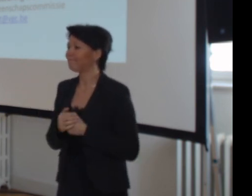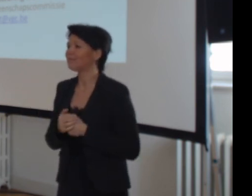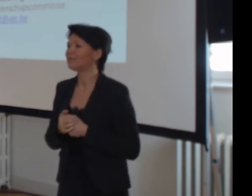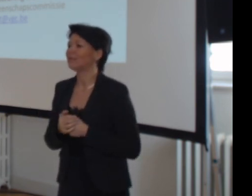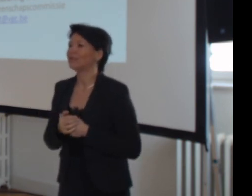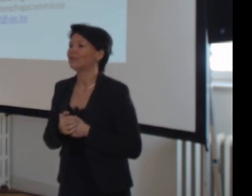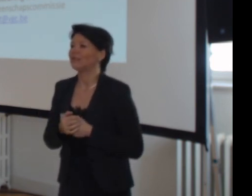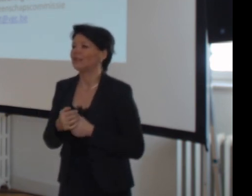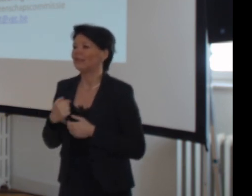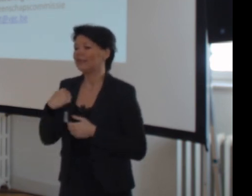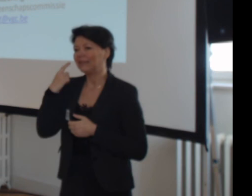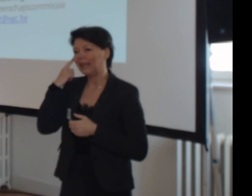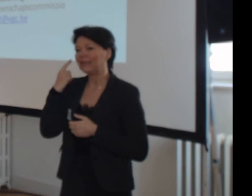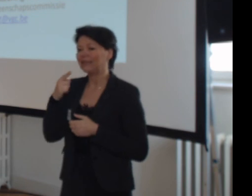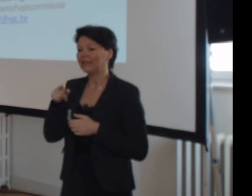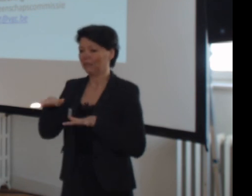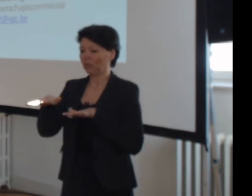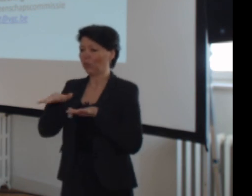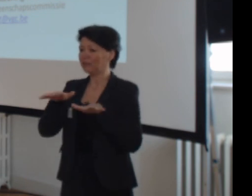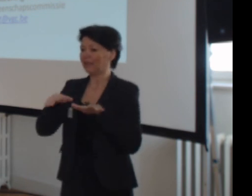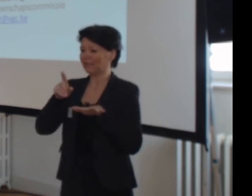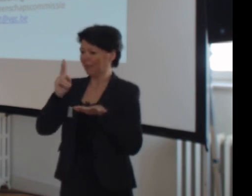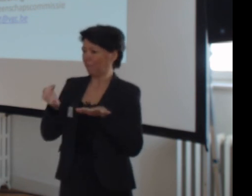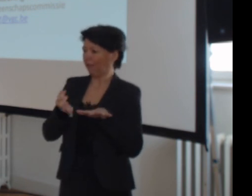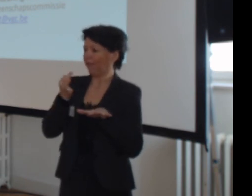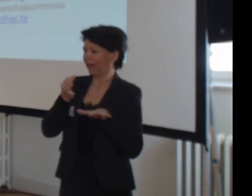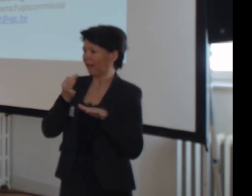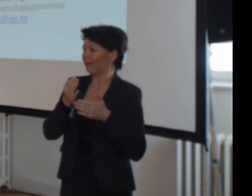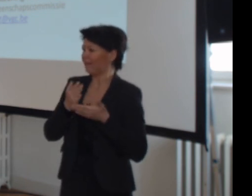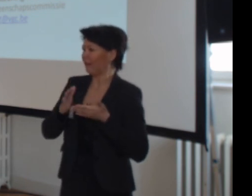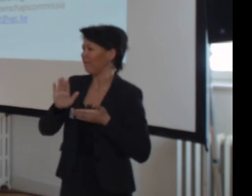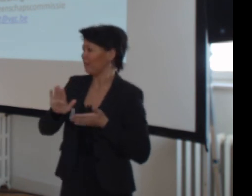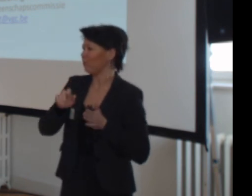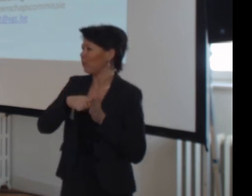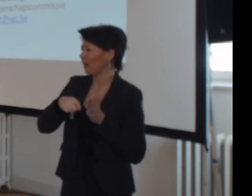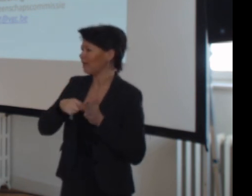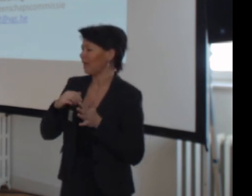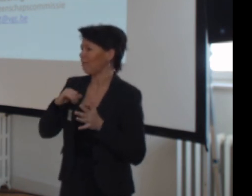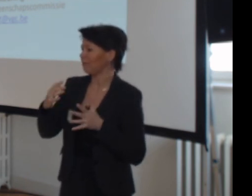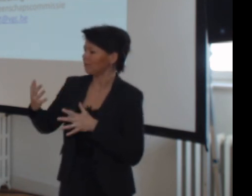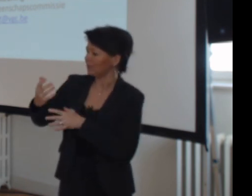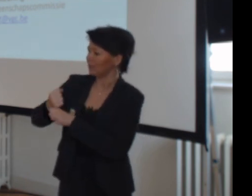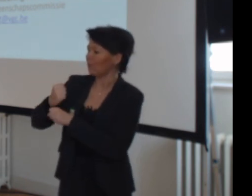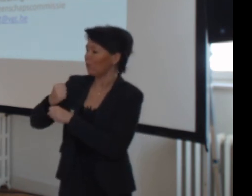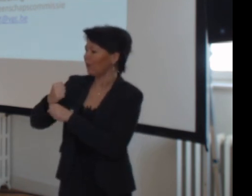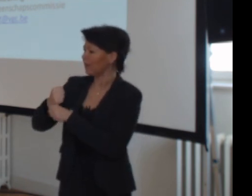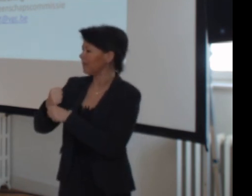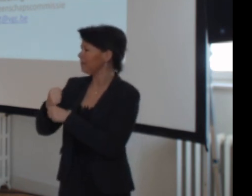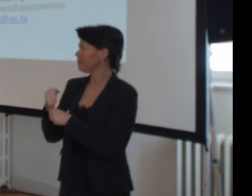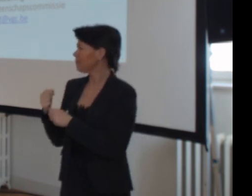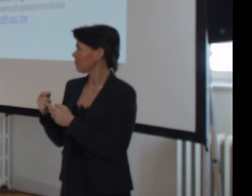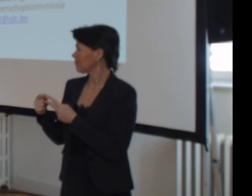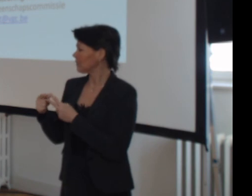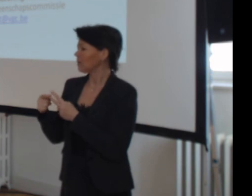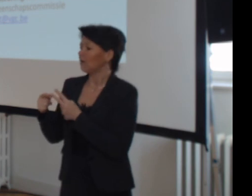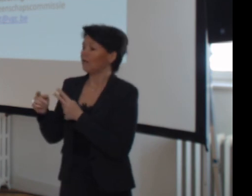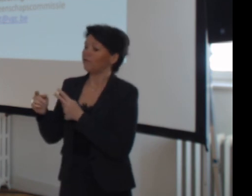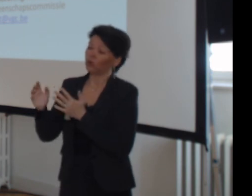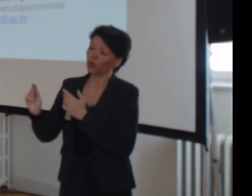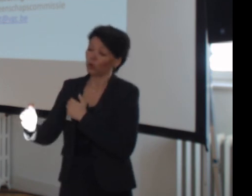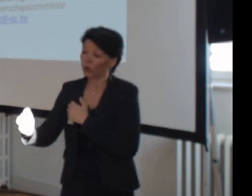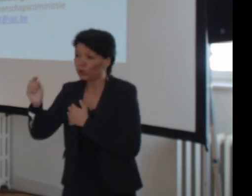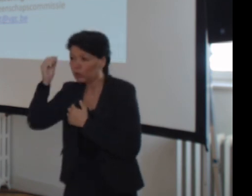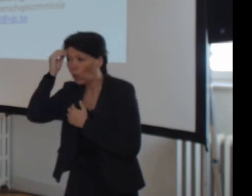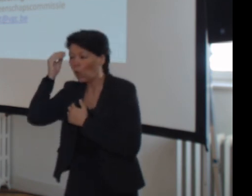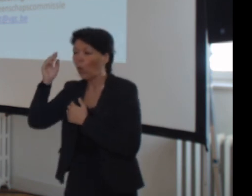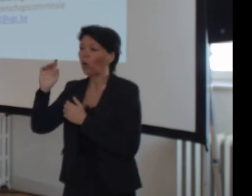important parts of this project. We have a close collaboration with elementary schools and primary schools who